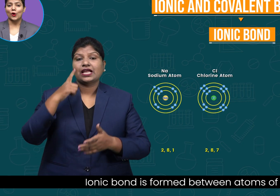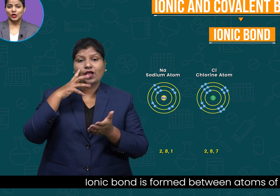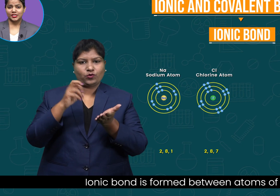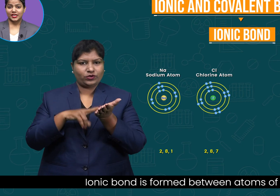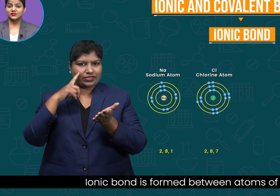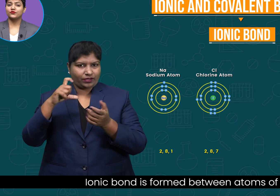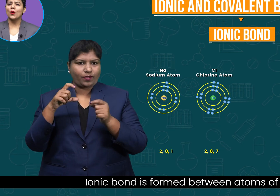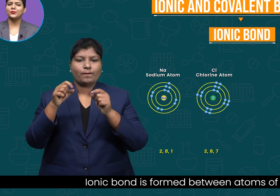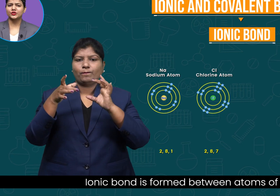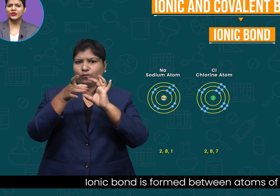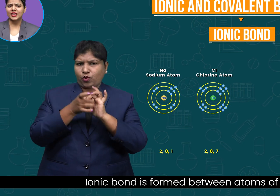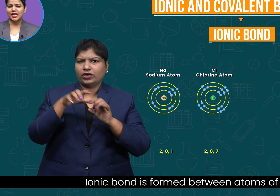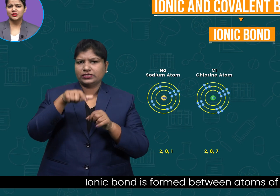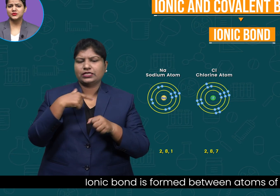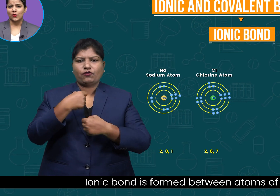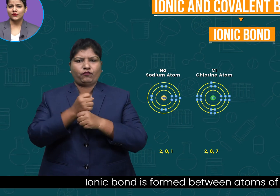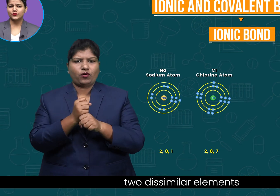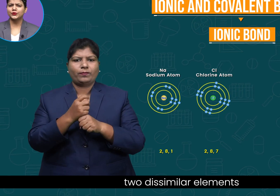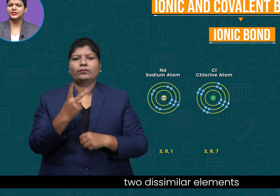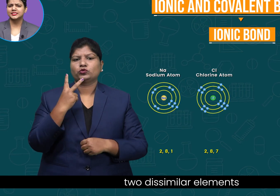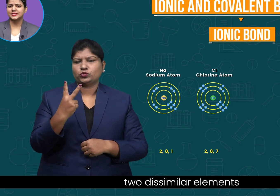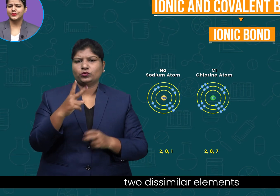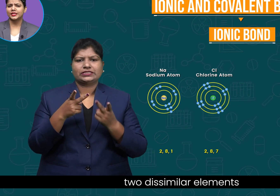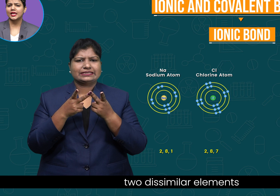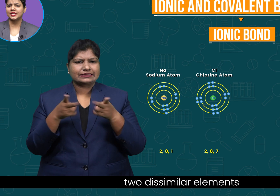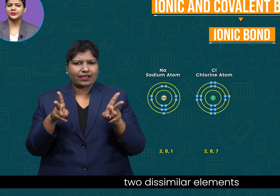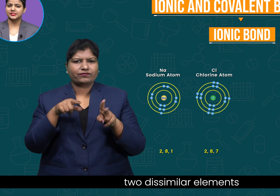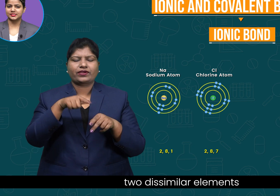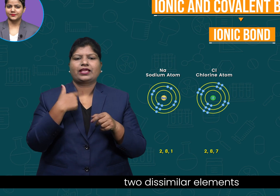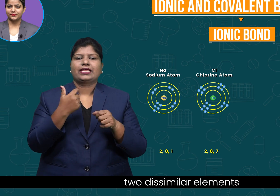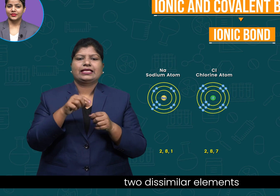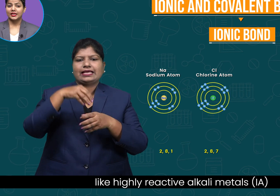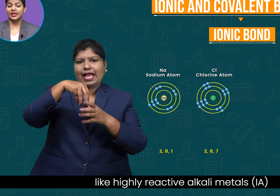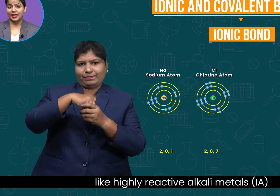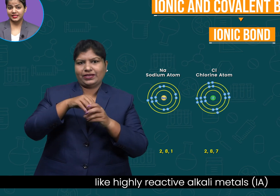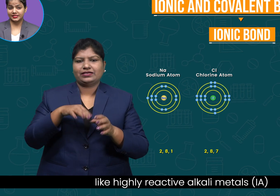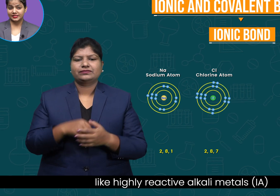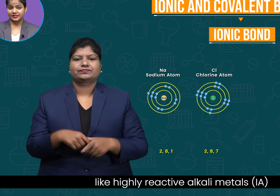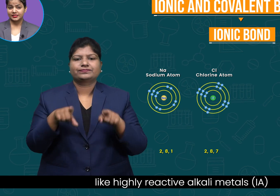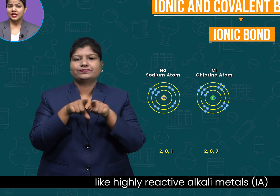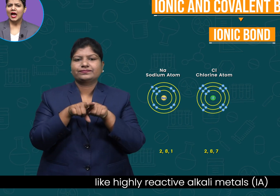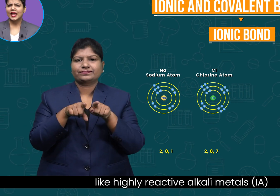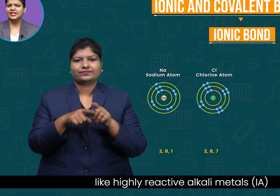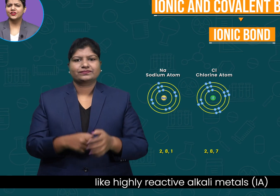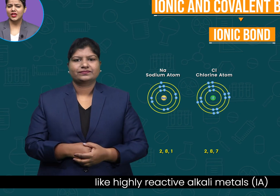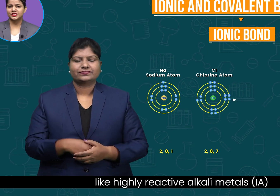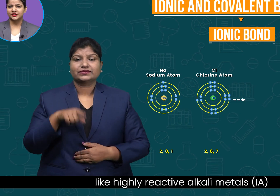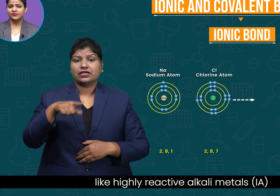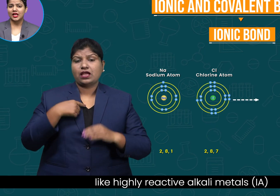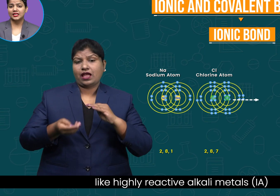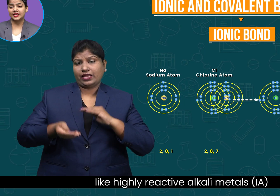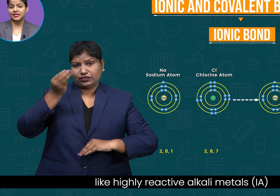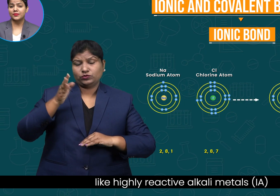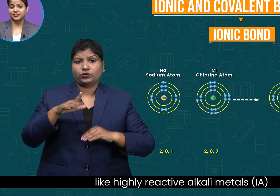Ionic bond is formed between atoms of two dissimilar elements like highly